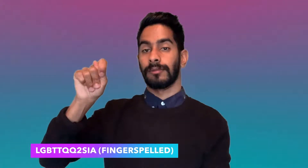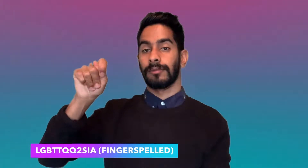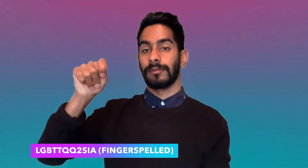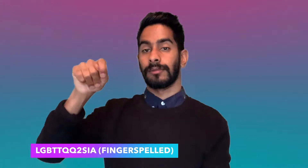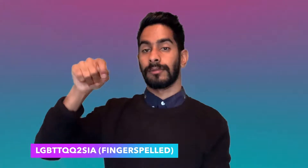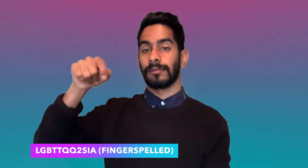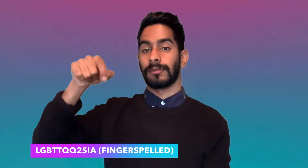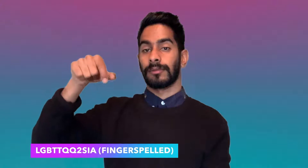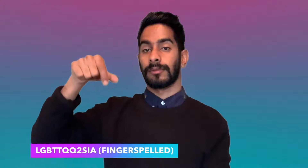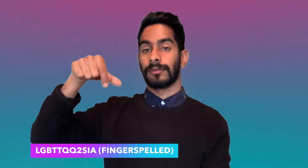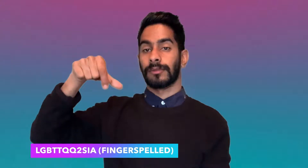T